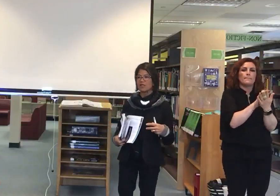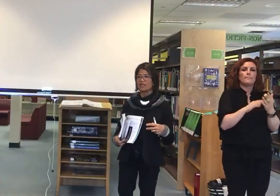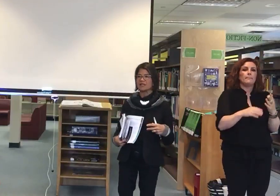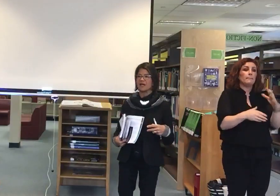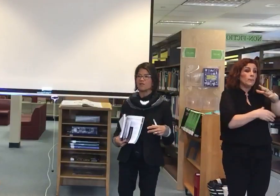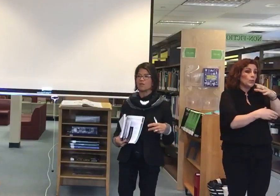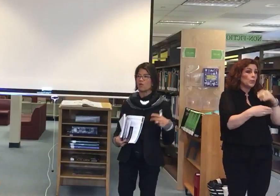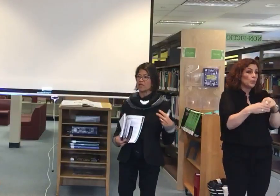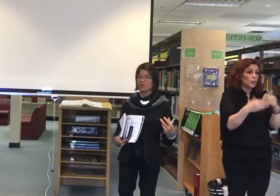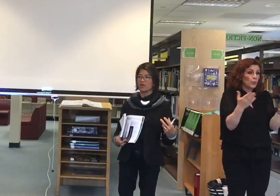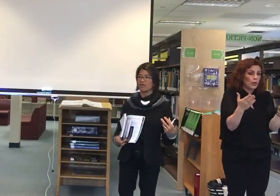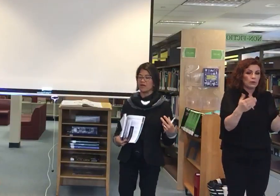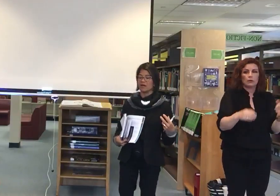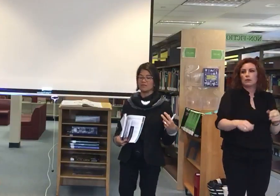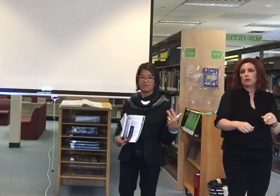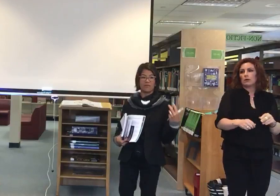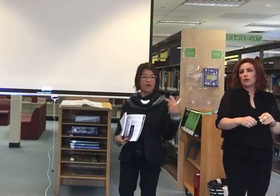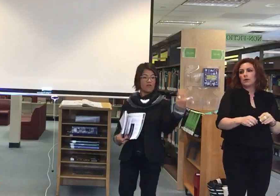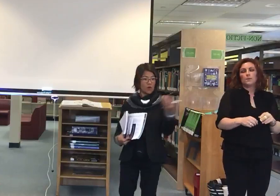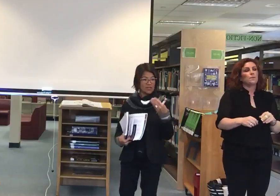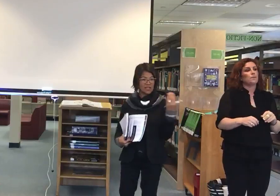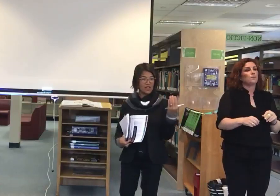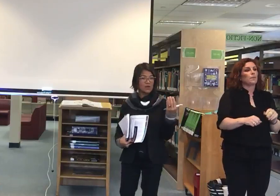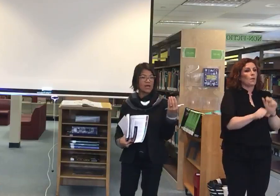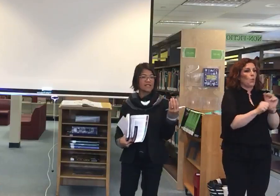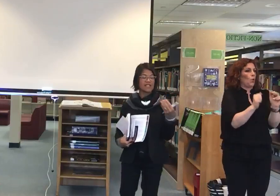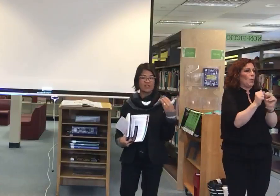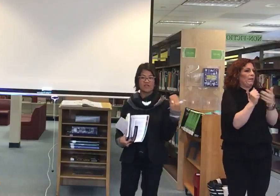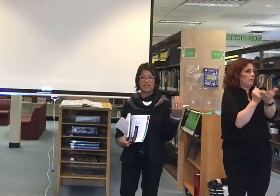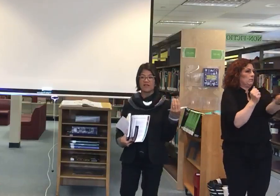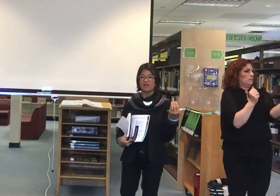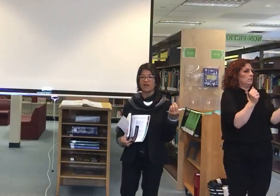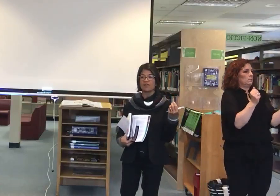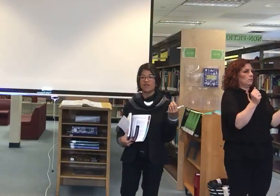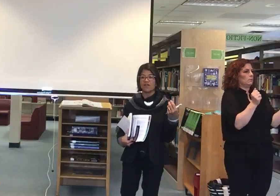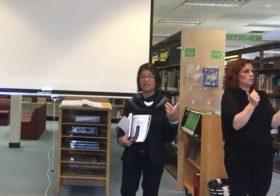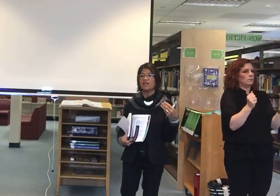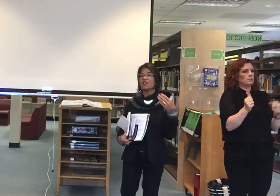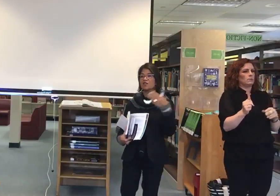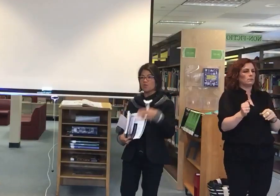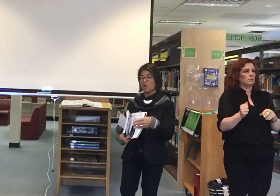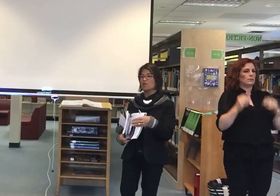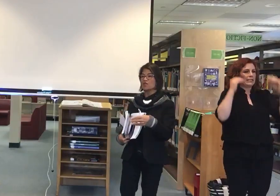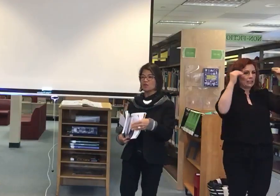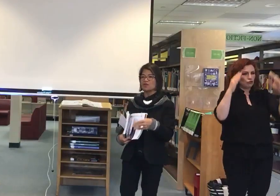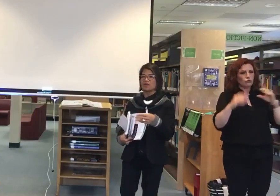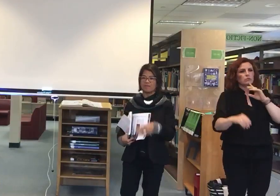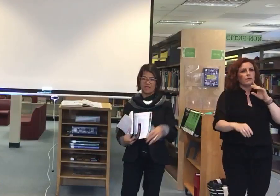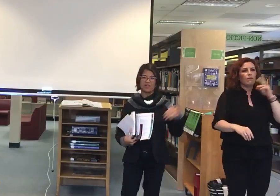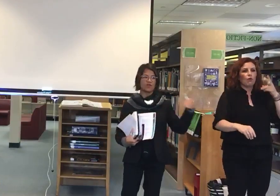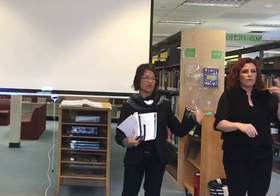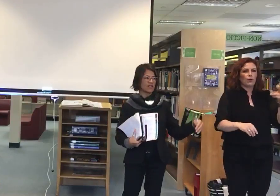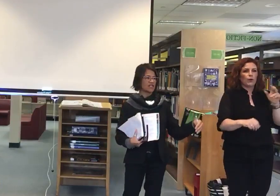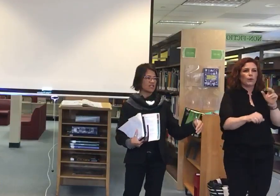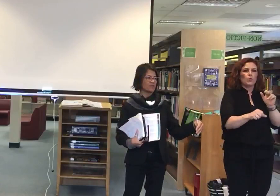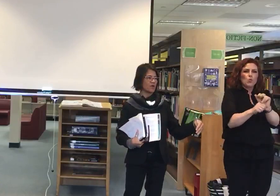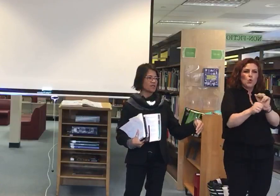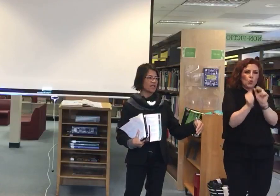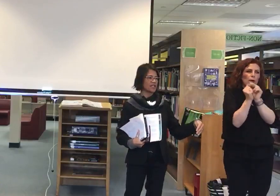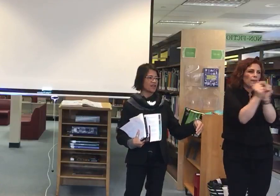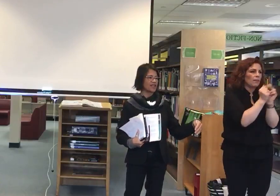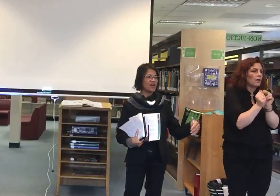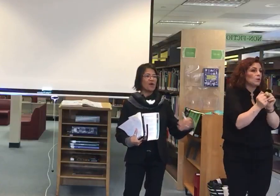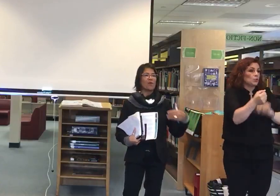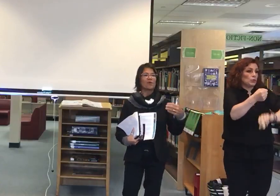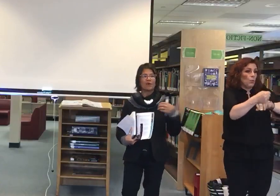also including working with folks like you and teachers of the deaf and hard of hearing to support students into the transition to